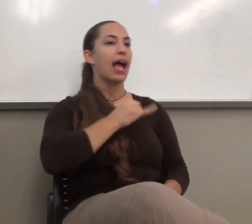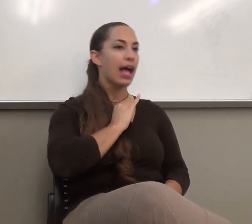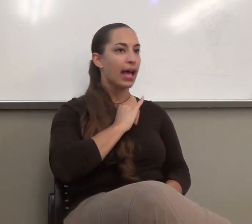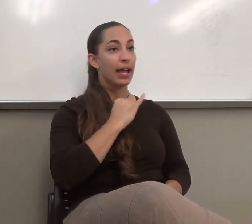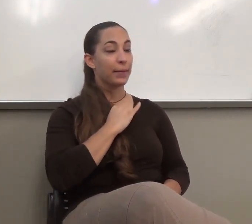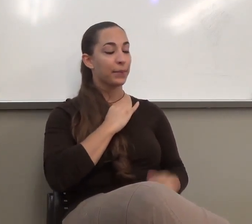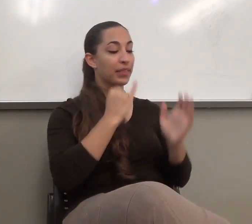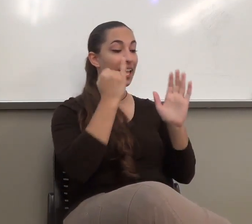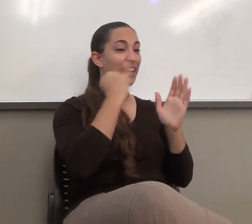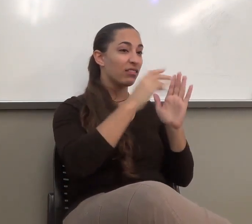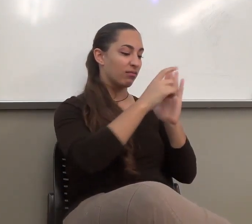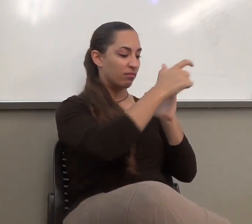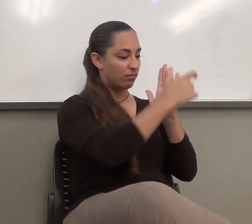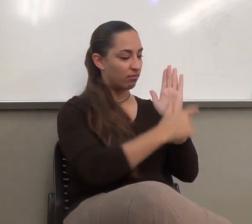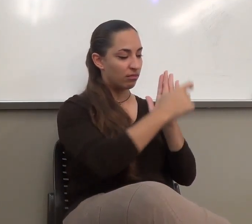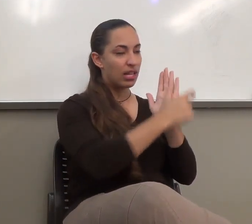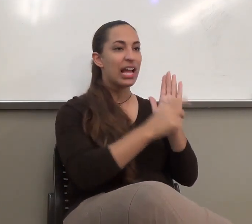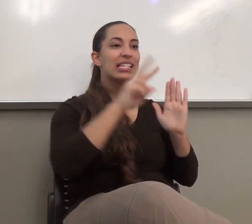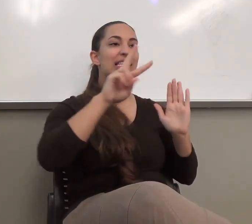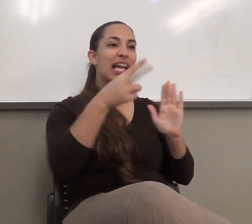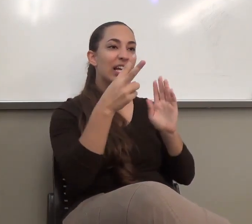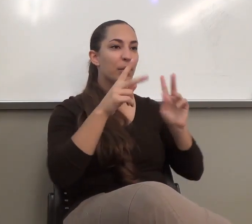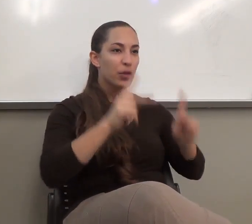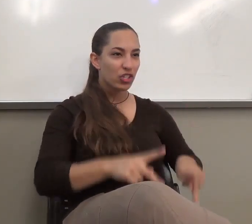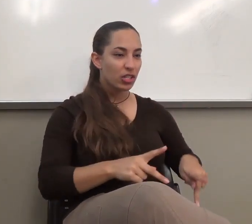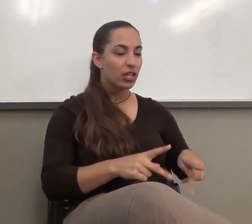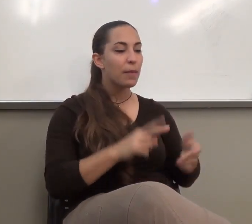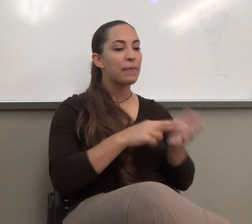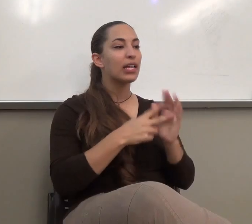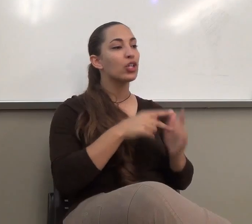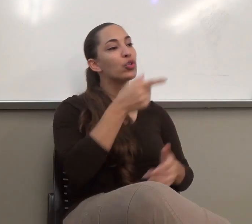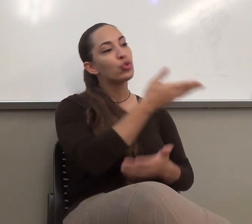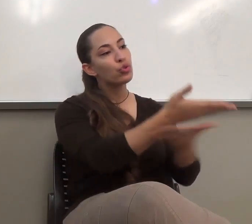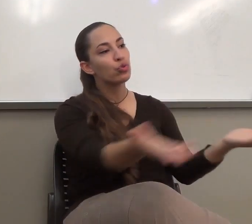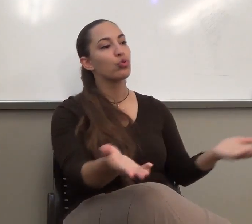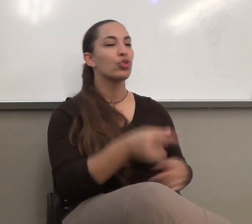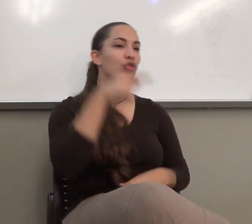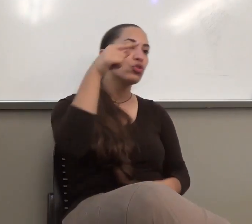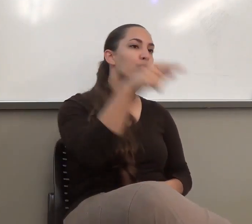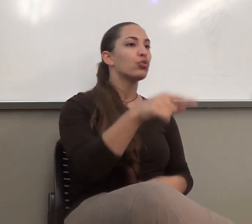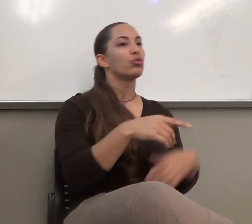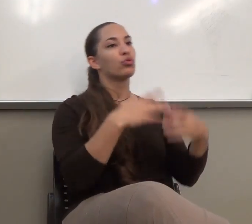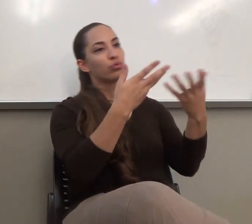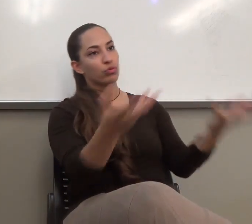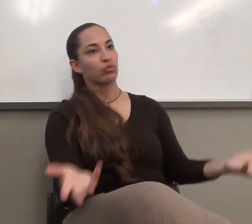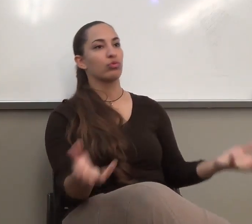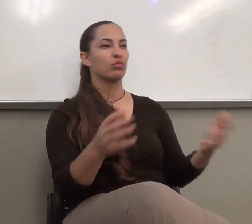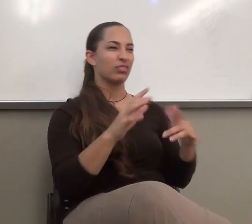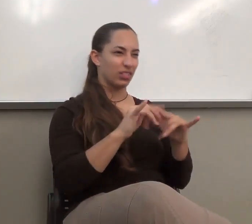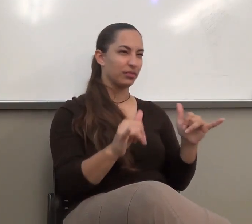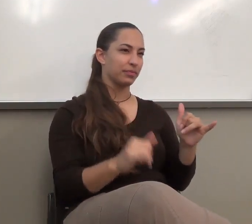in second person, you're using you. What's this called? Obviously. Third. So